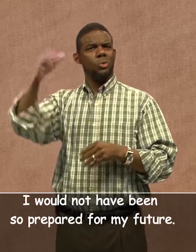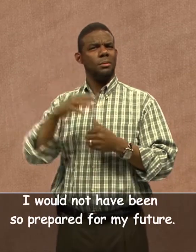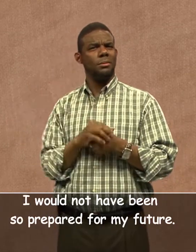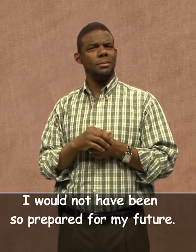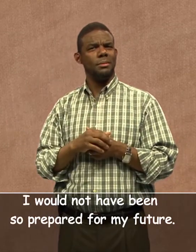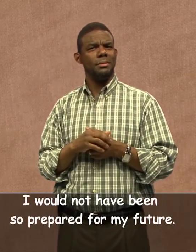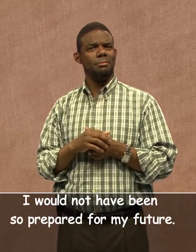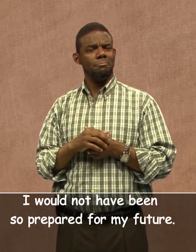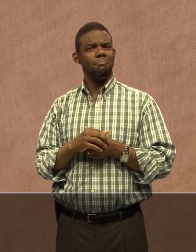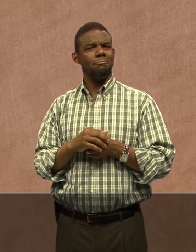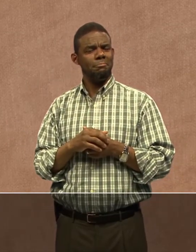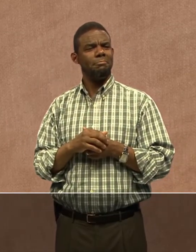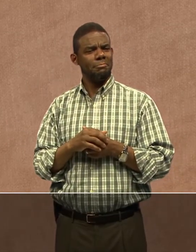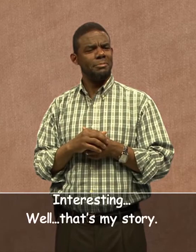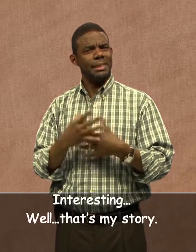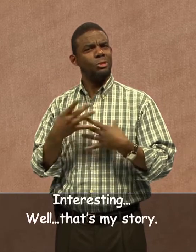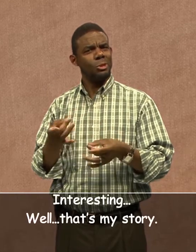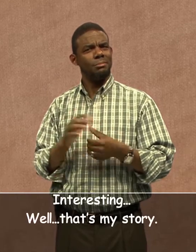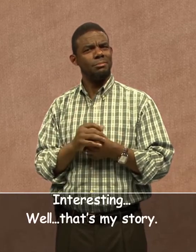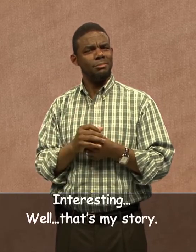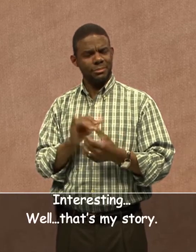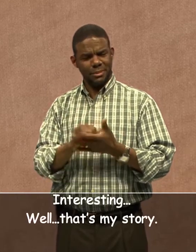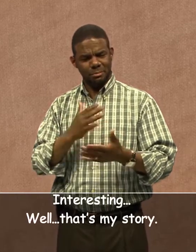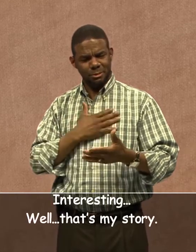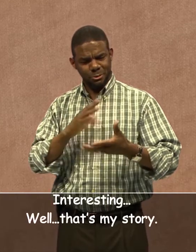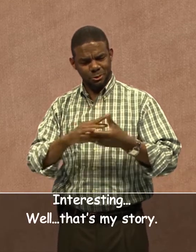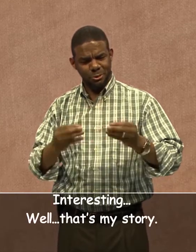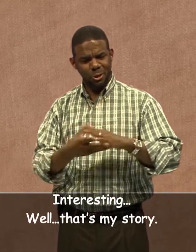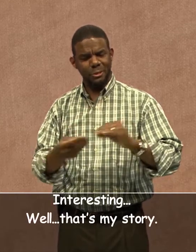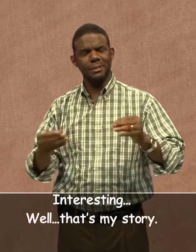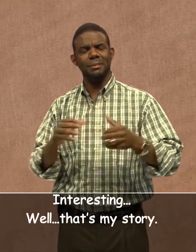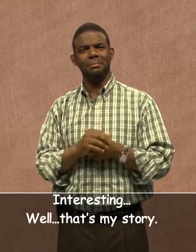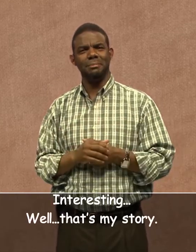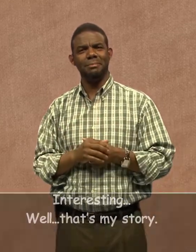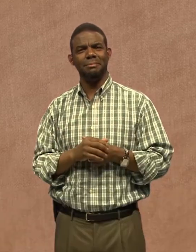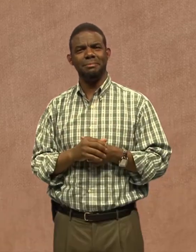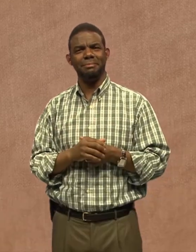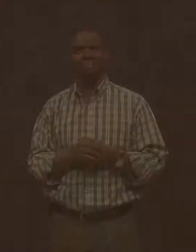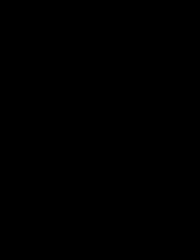Interesting. Well, that's my story.